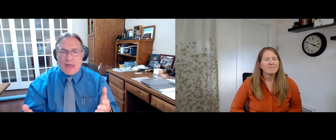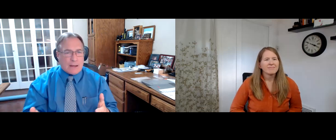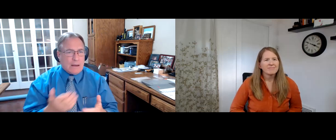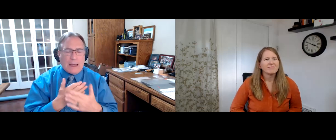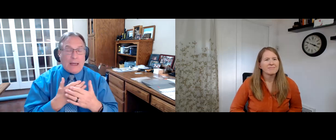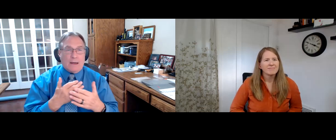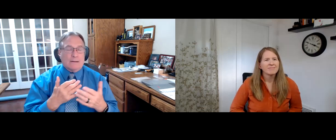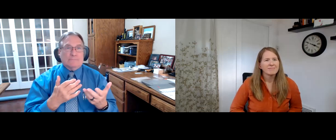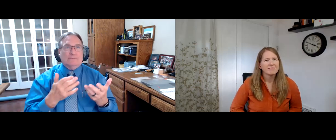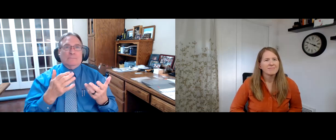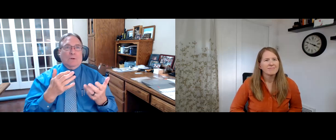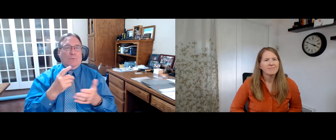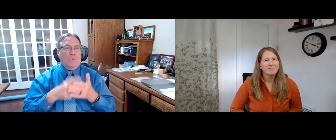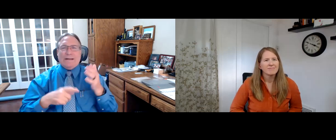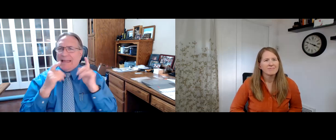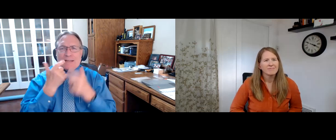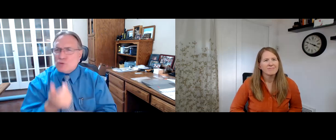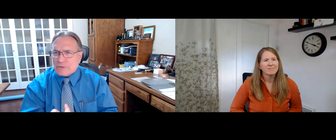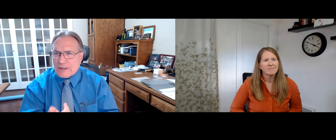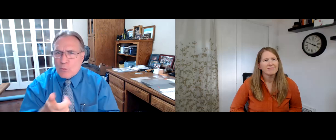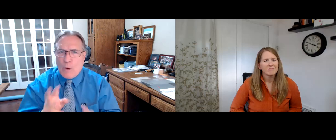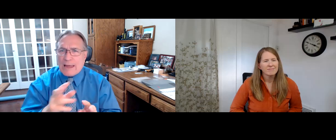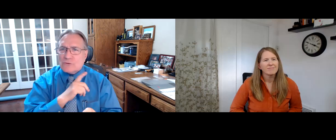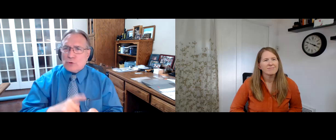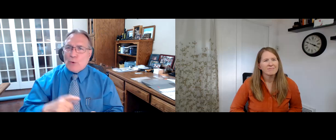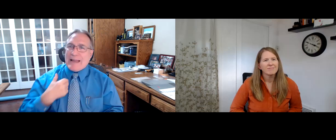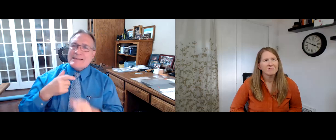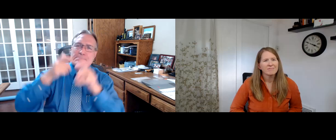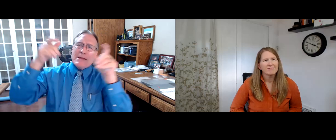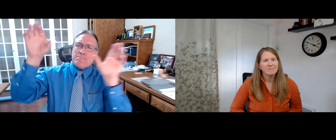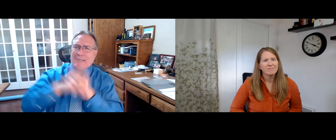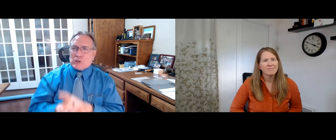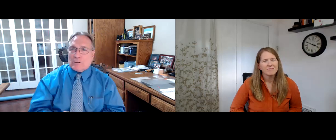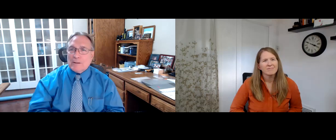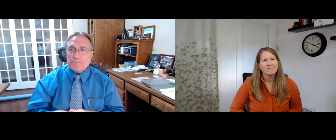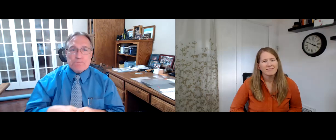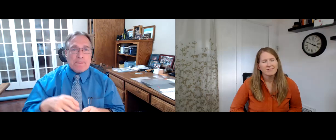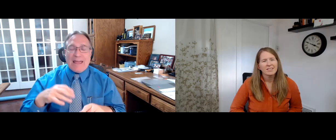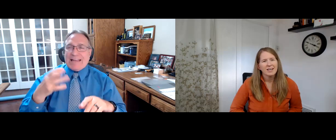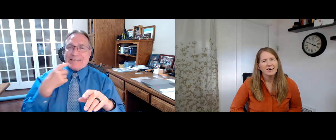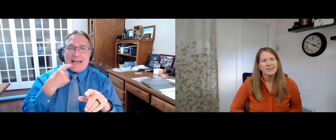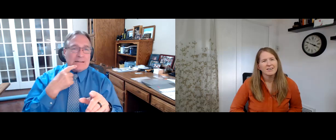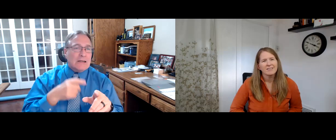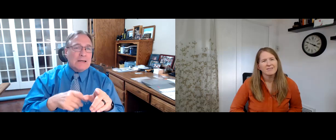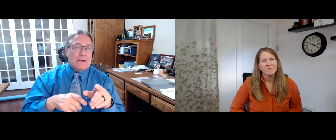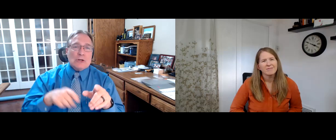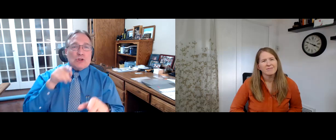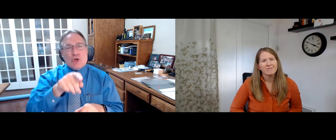thing. What interesting ways. The Lord has the big picture. He said,